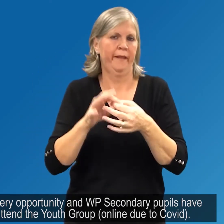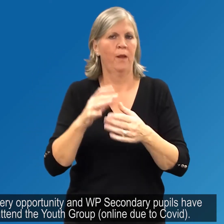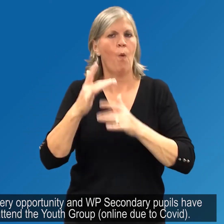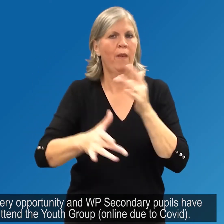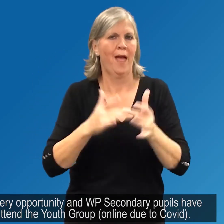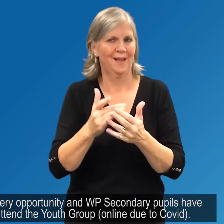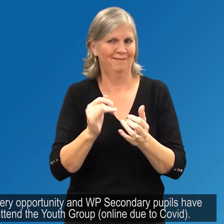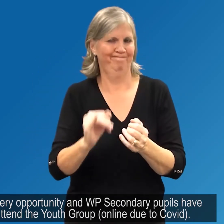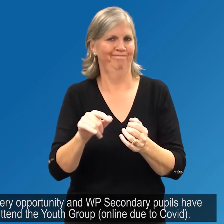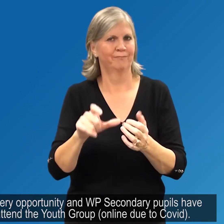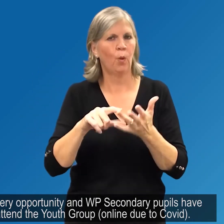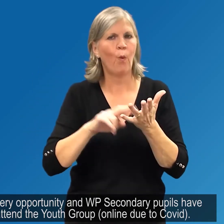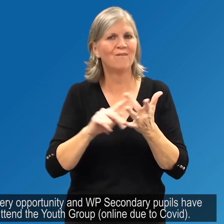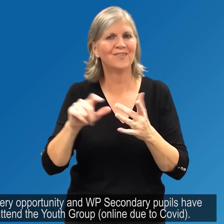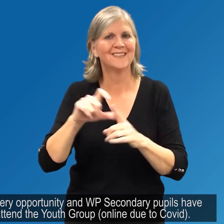COVID.